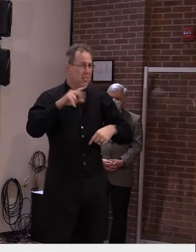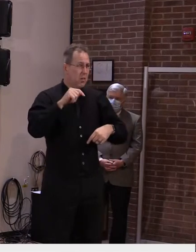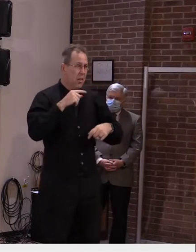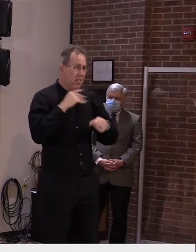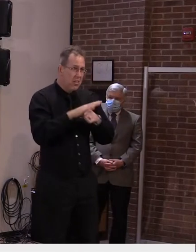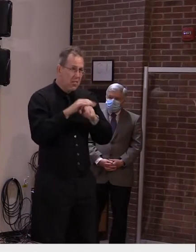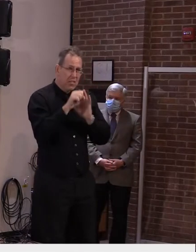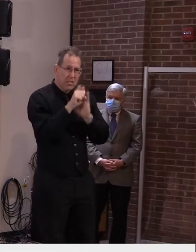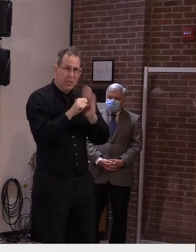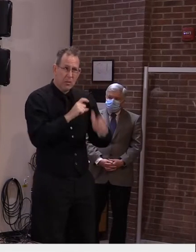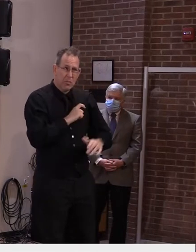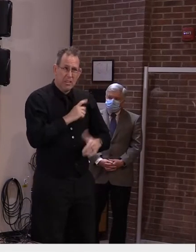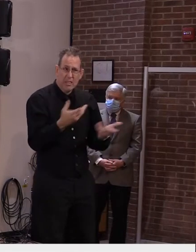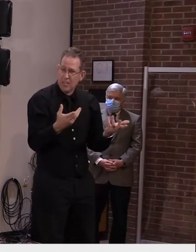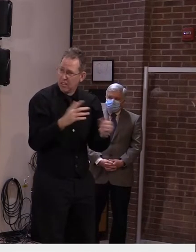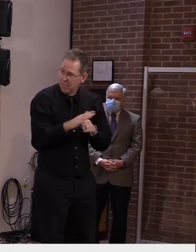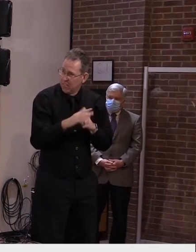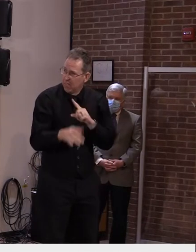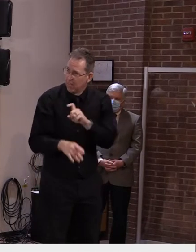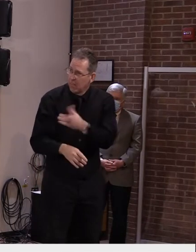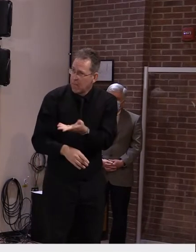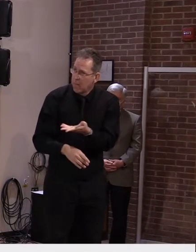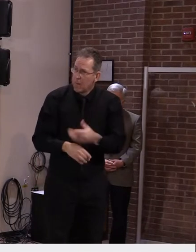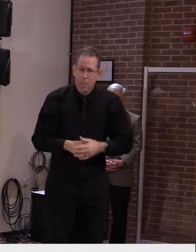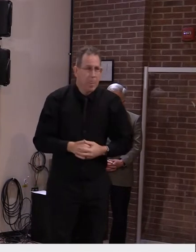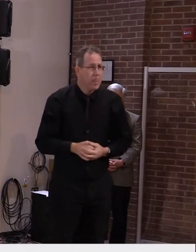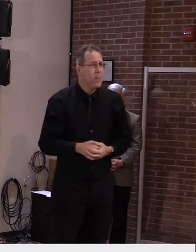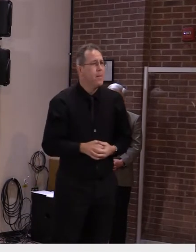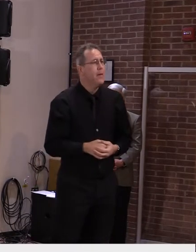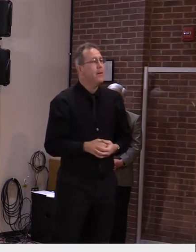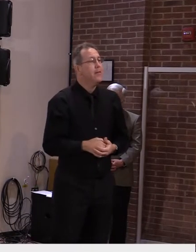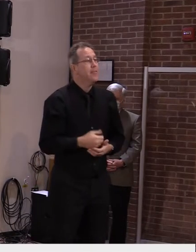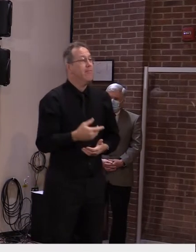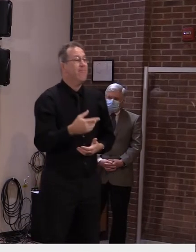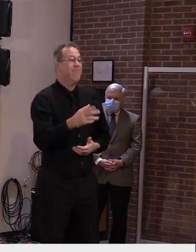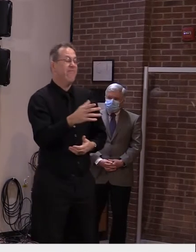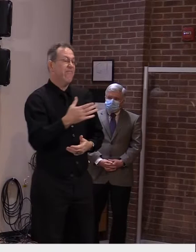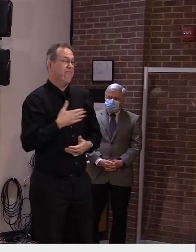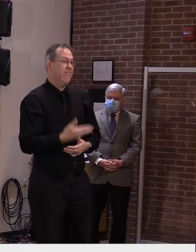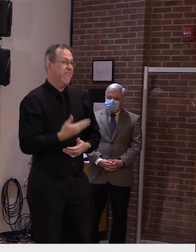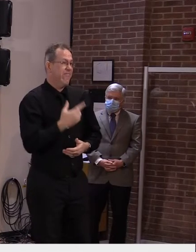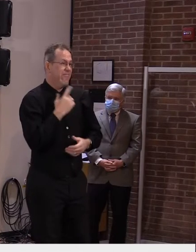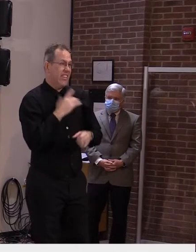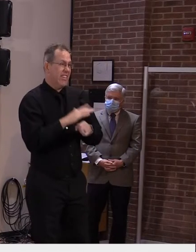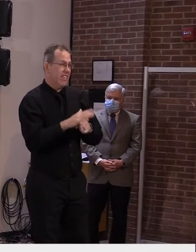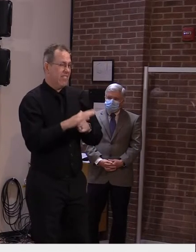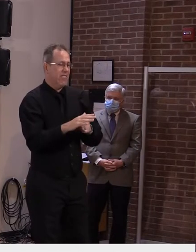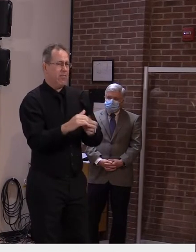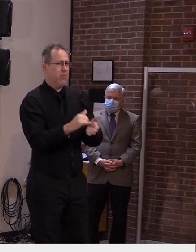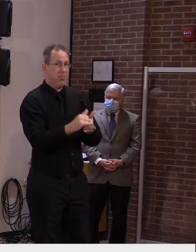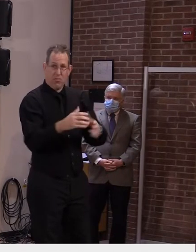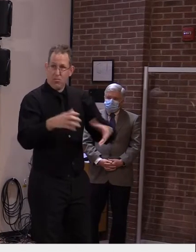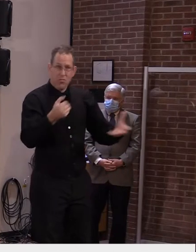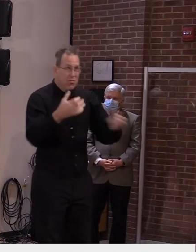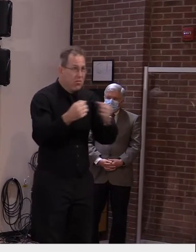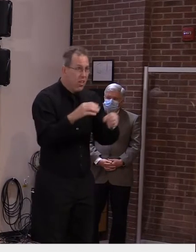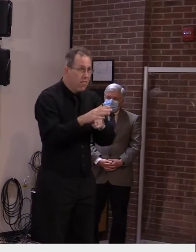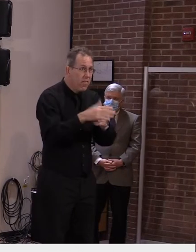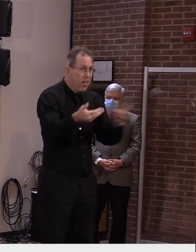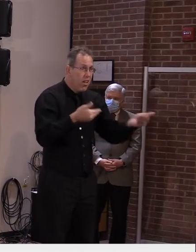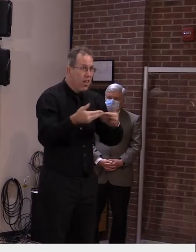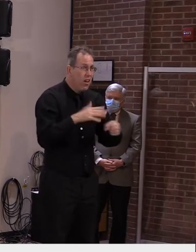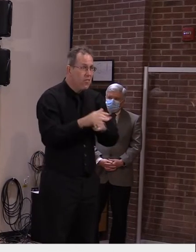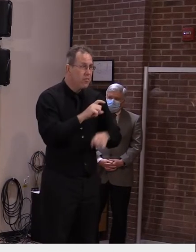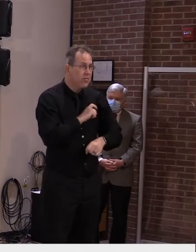Never have enough troopers. As you know, as we've been reporting, we have workforce shortages throughout